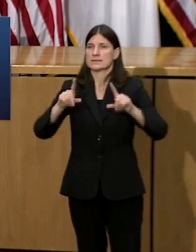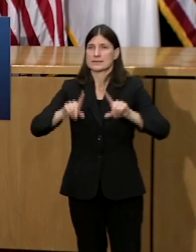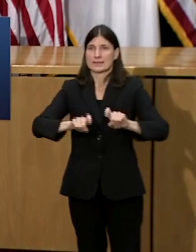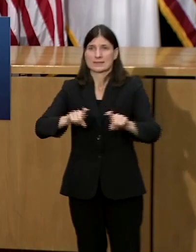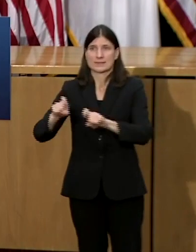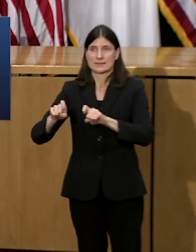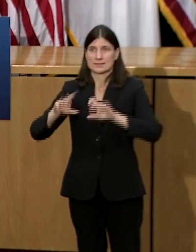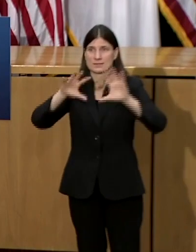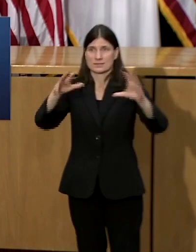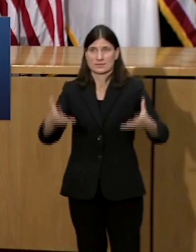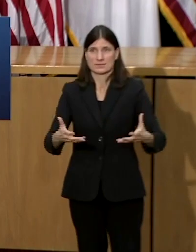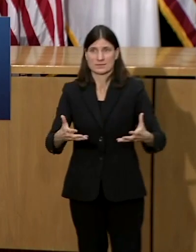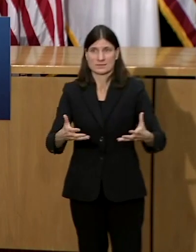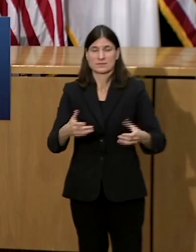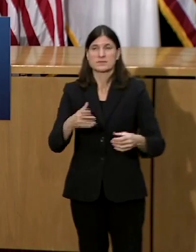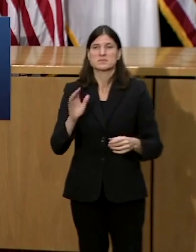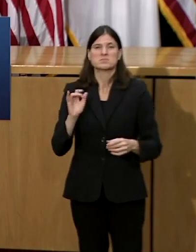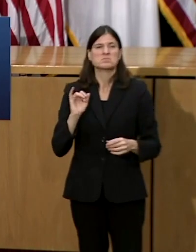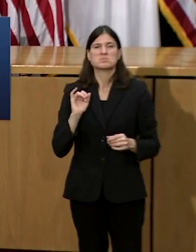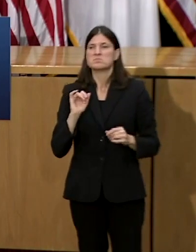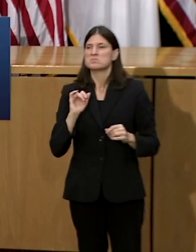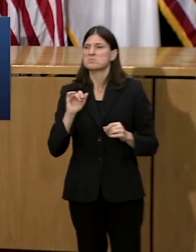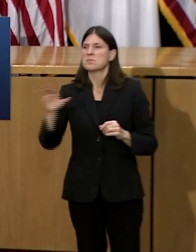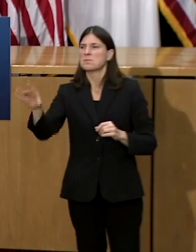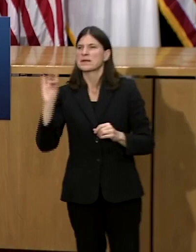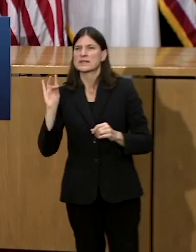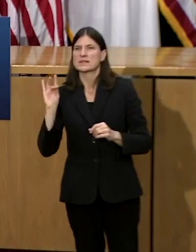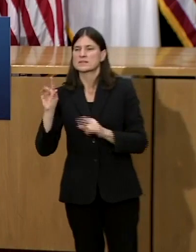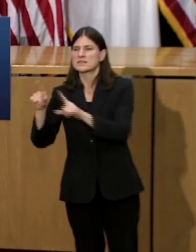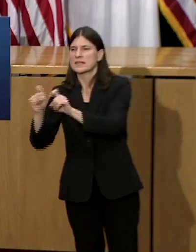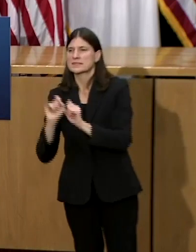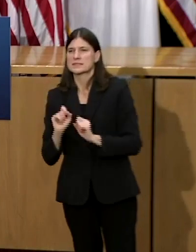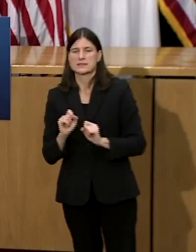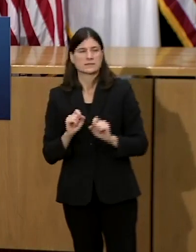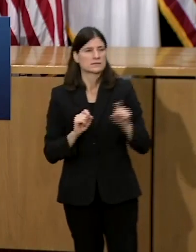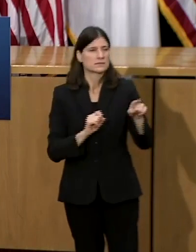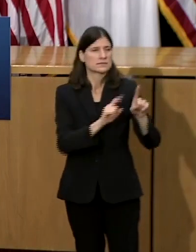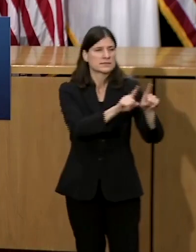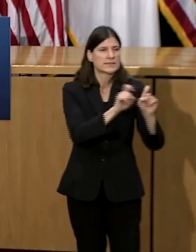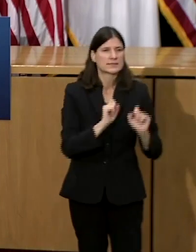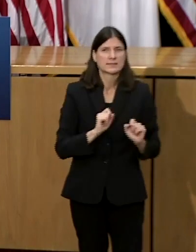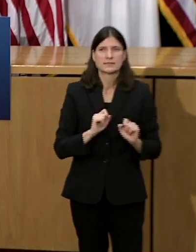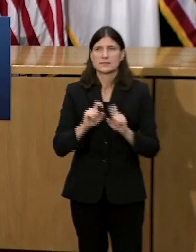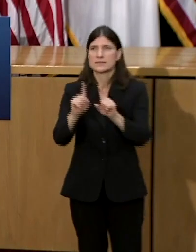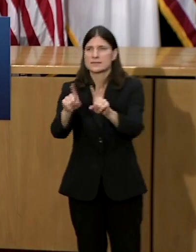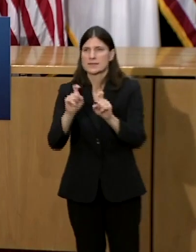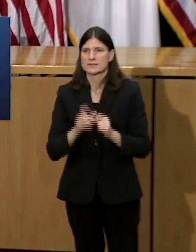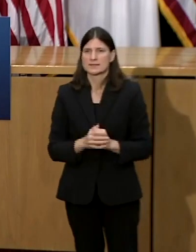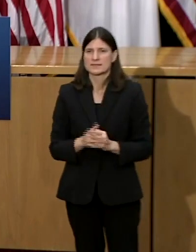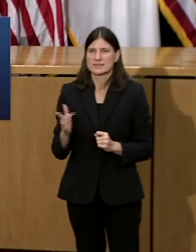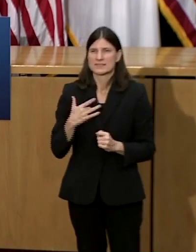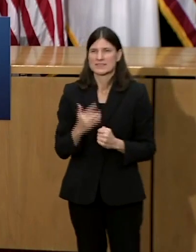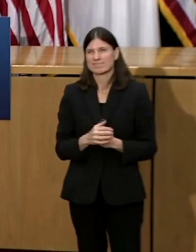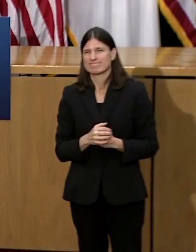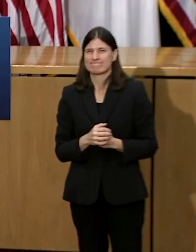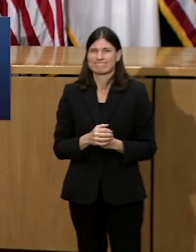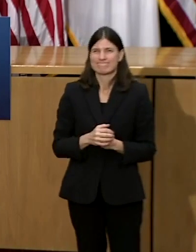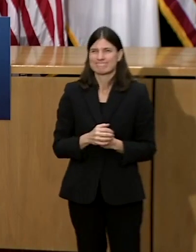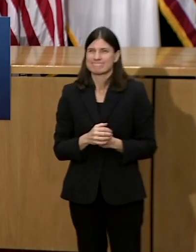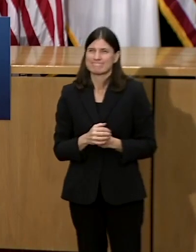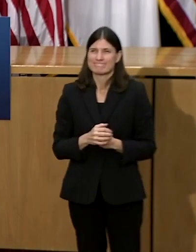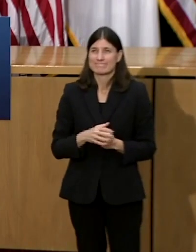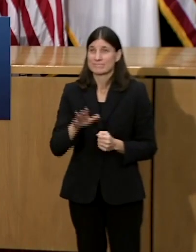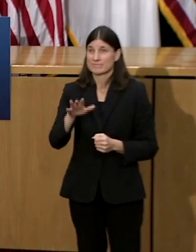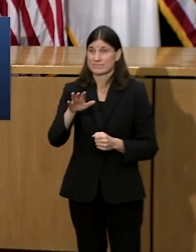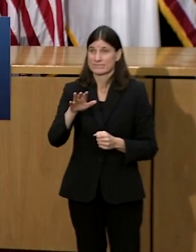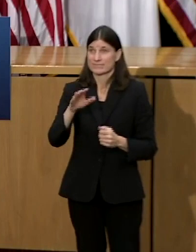the better. So I applaud anybody who can use science to help bring our kids back to school.